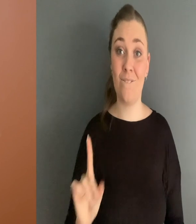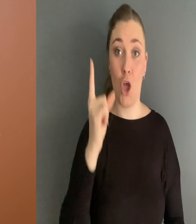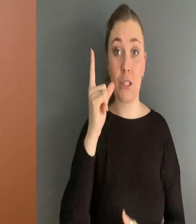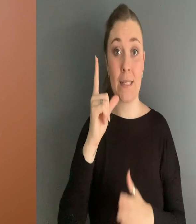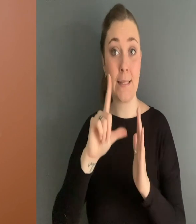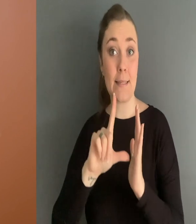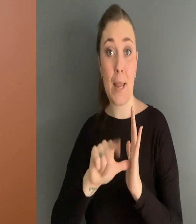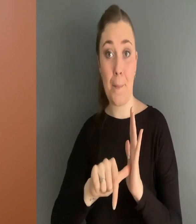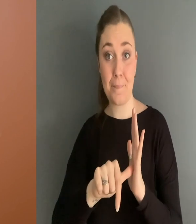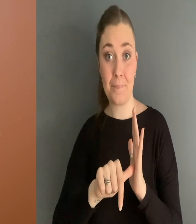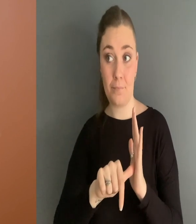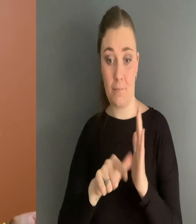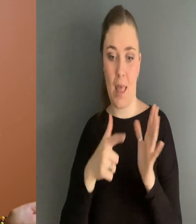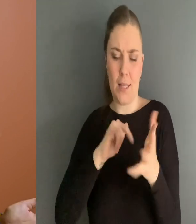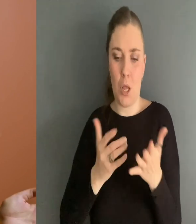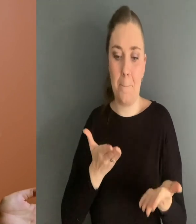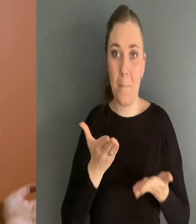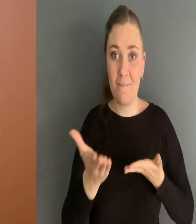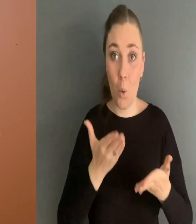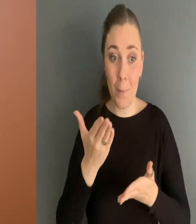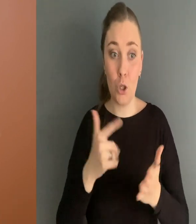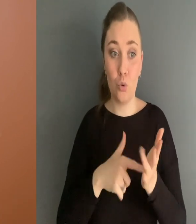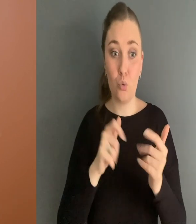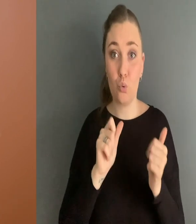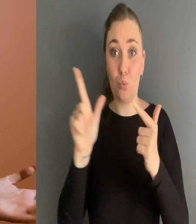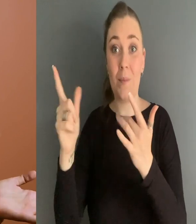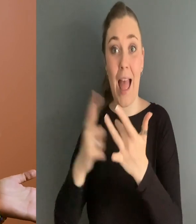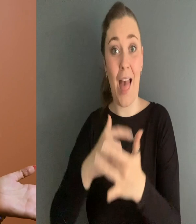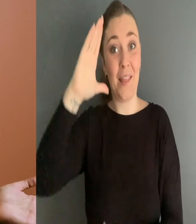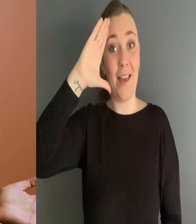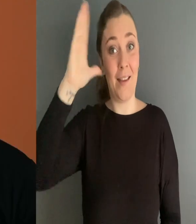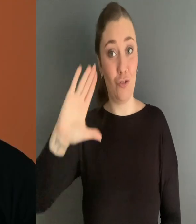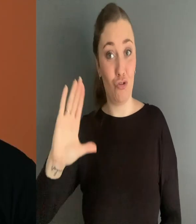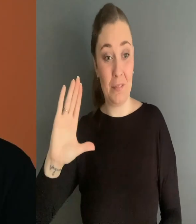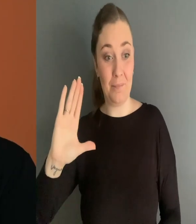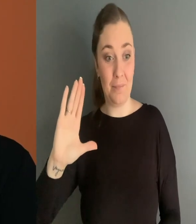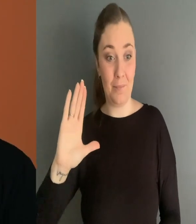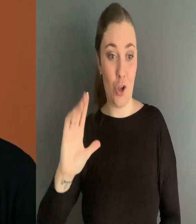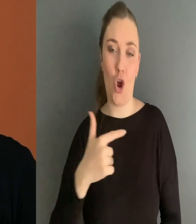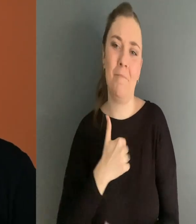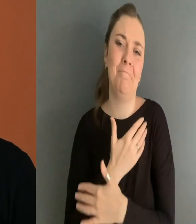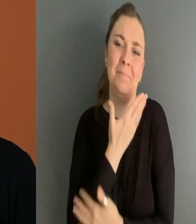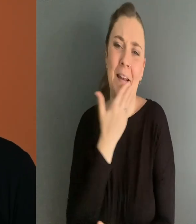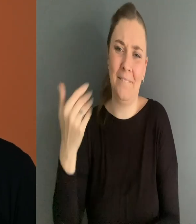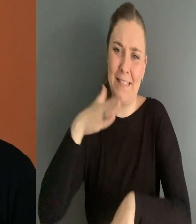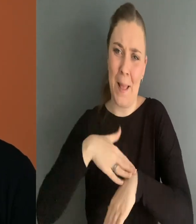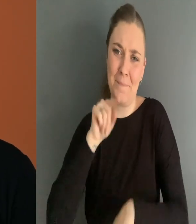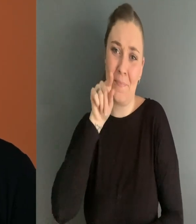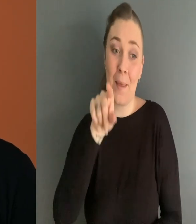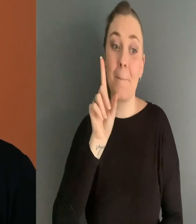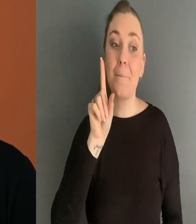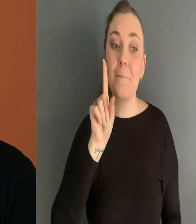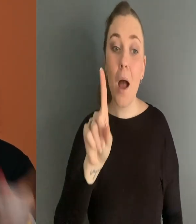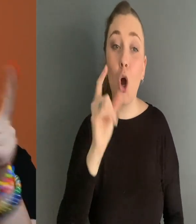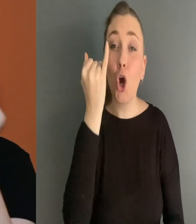time as a performer going to another country so I had a lovely time there but